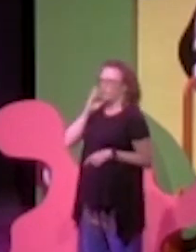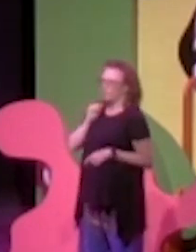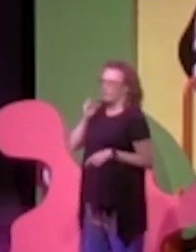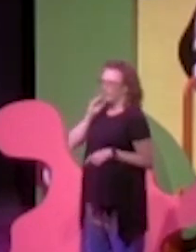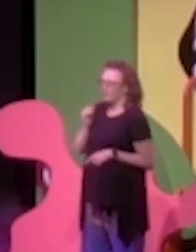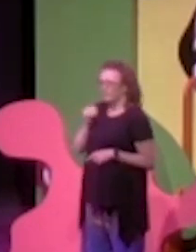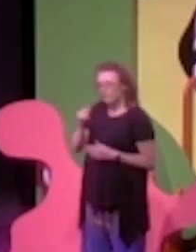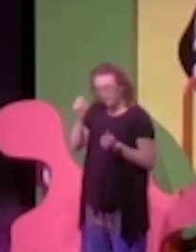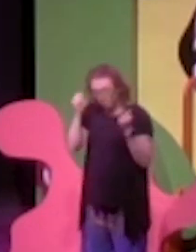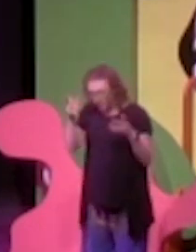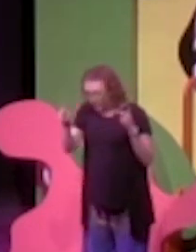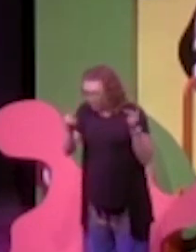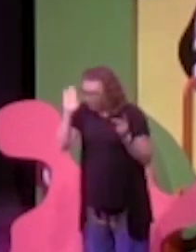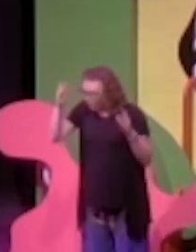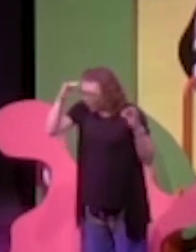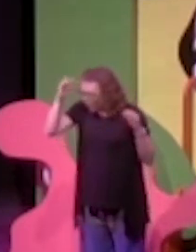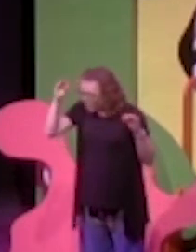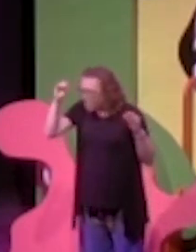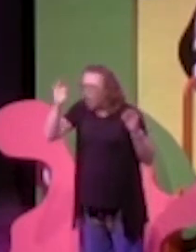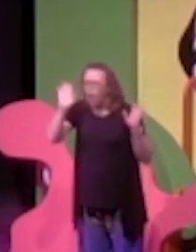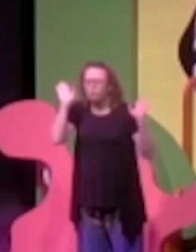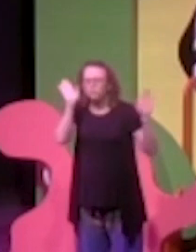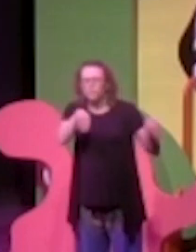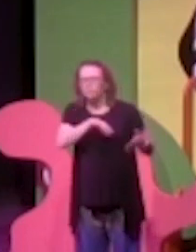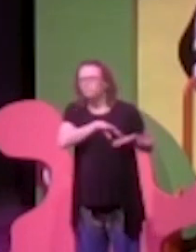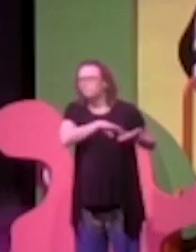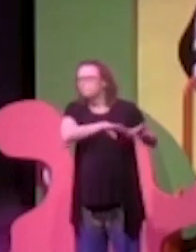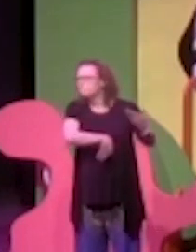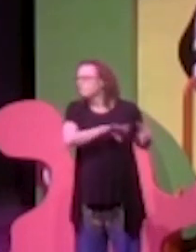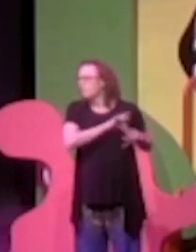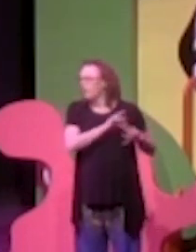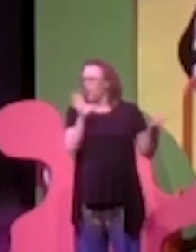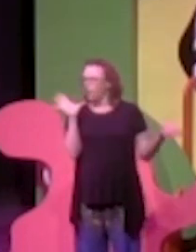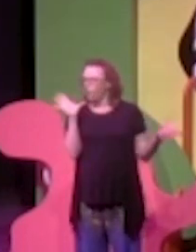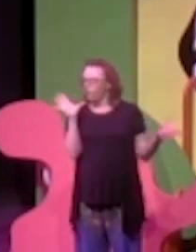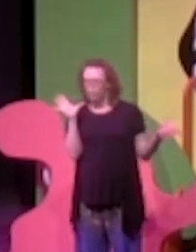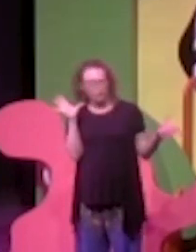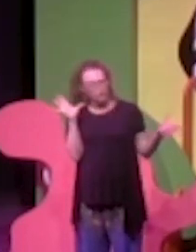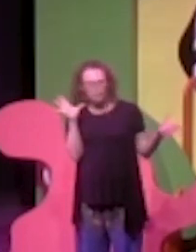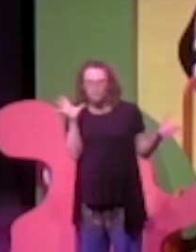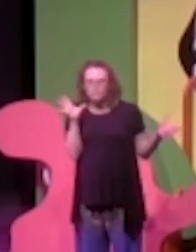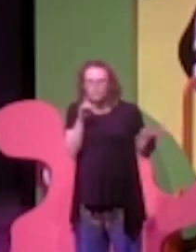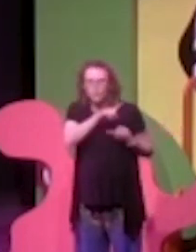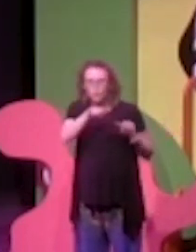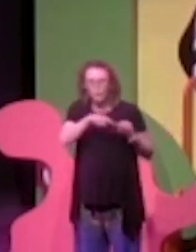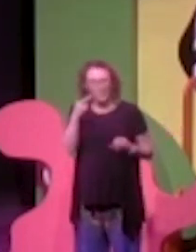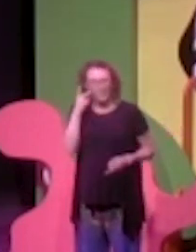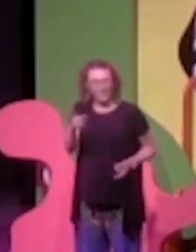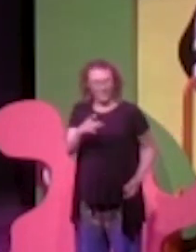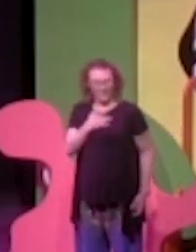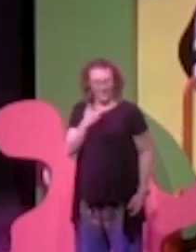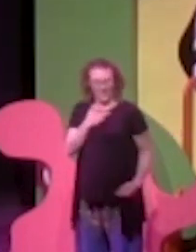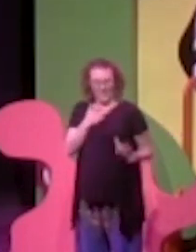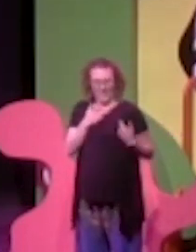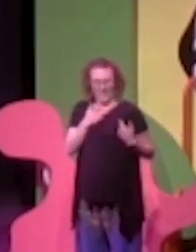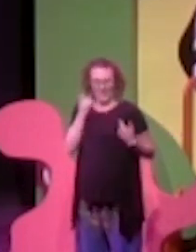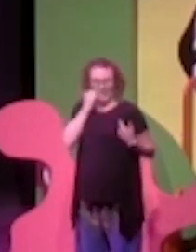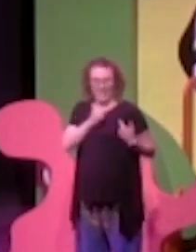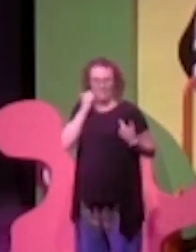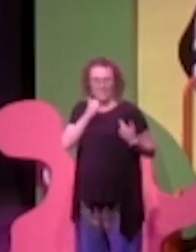Well, it's kind of like hard to get over something that assaults you on a daily basis. Kind of hard to get over